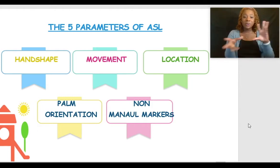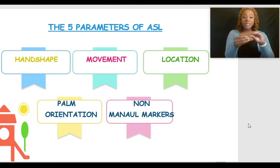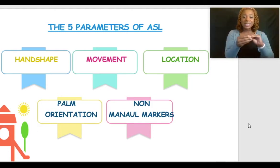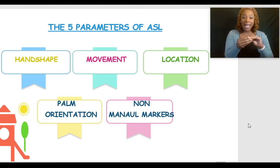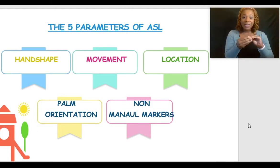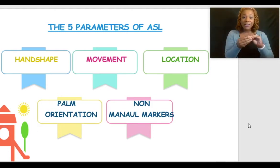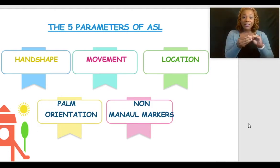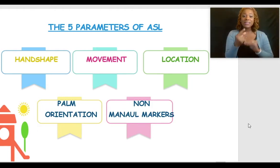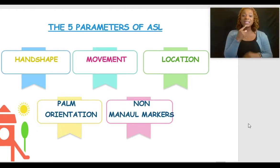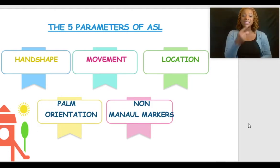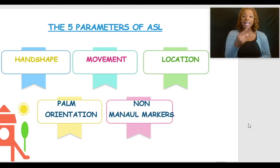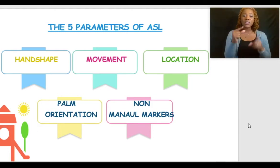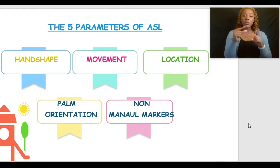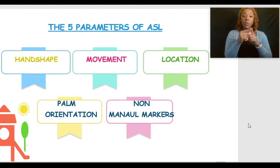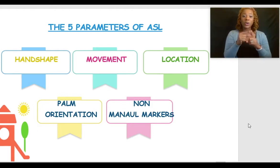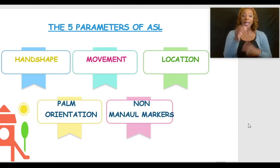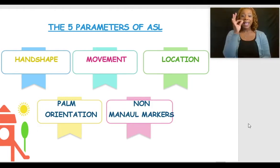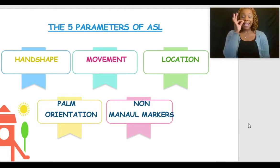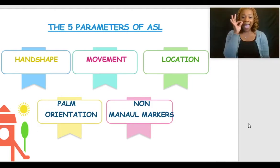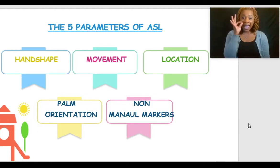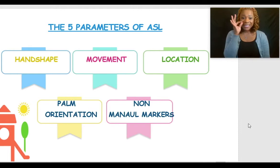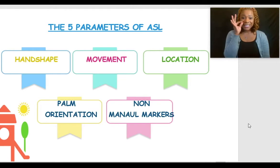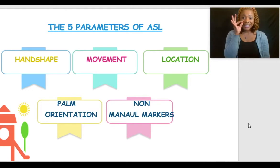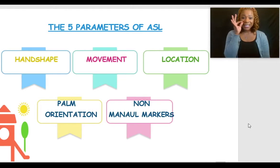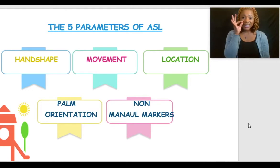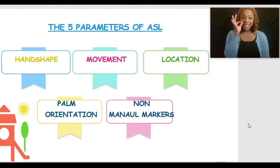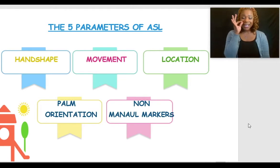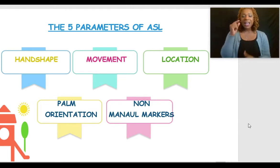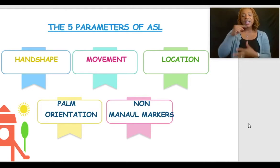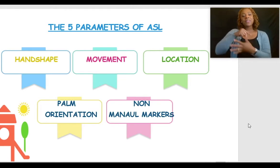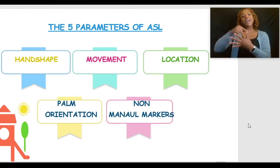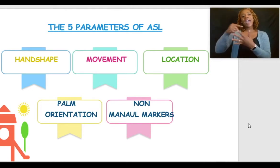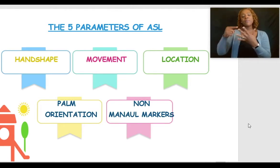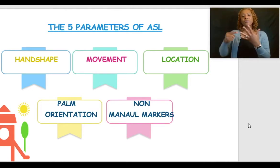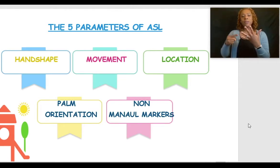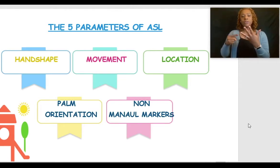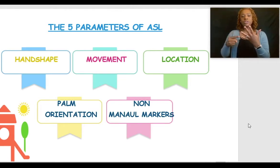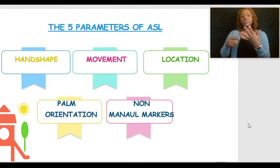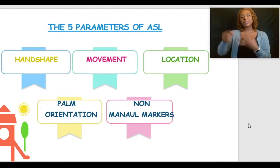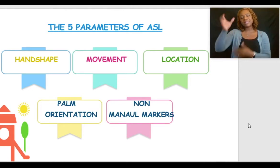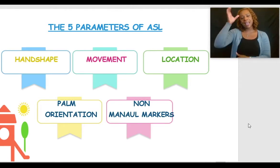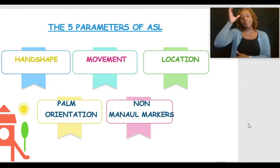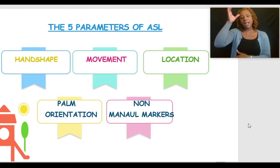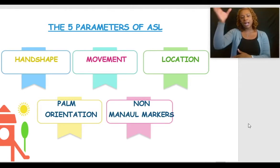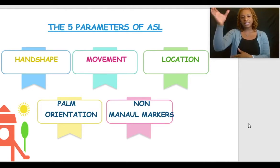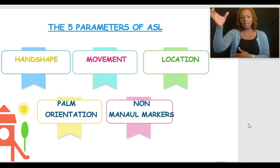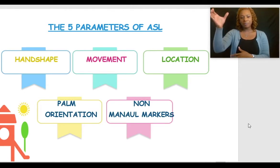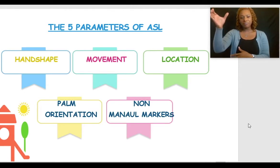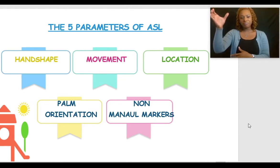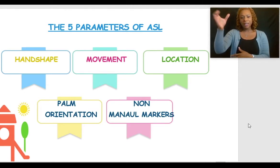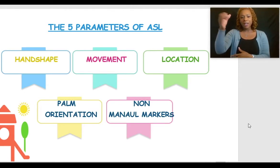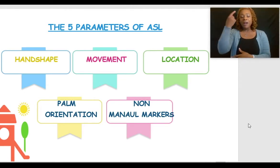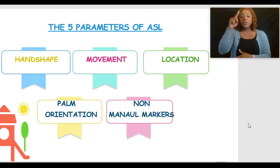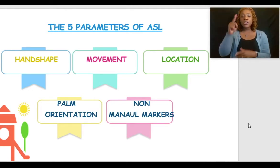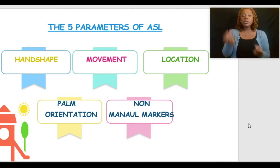put it together to say the word cat. The 5 parameters use the same concept. For you